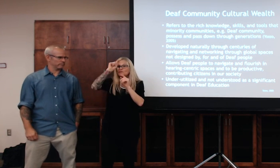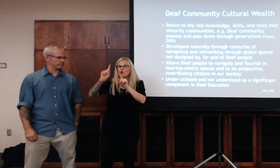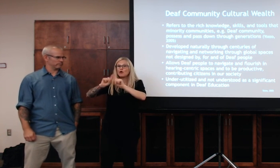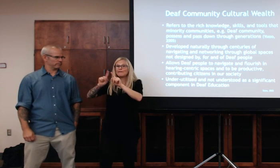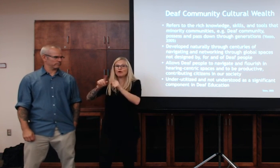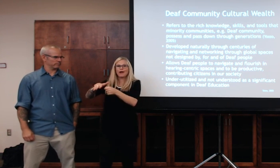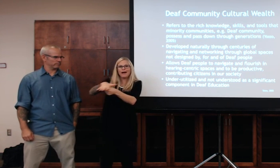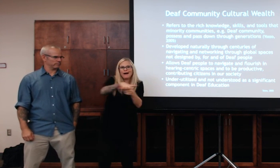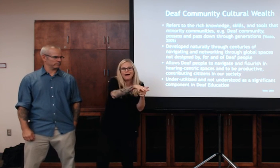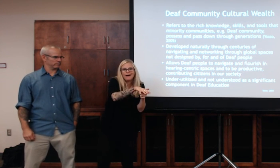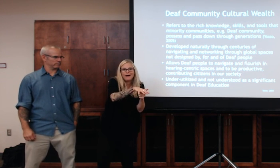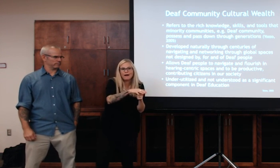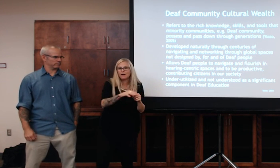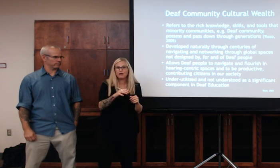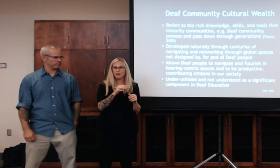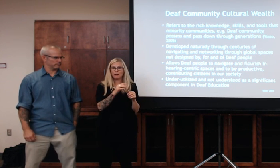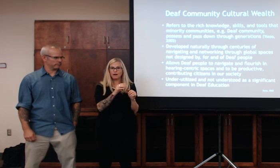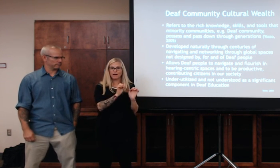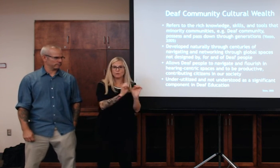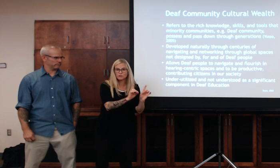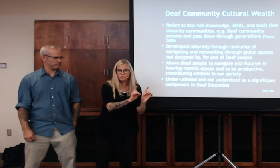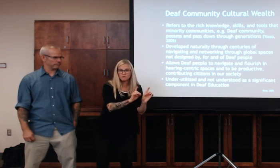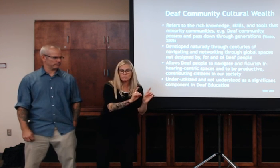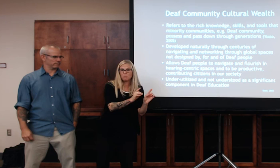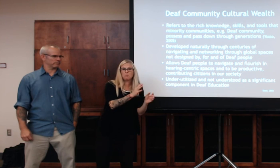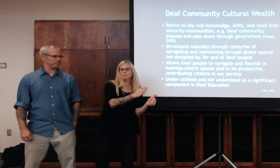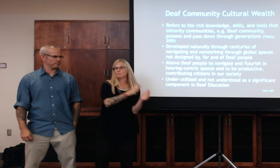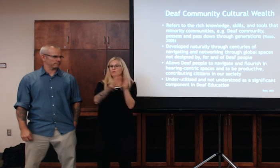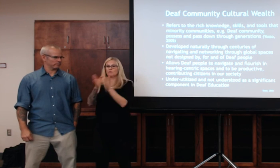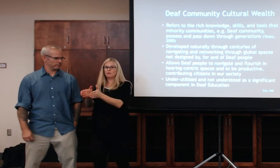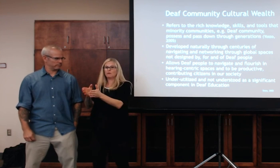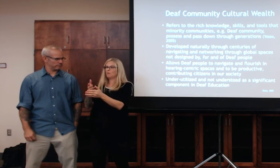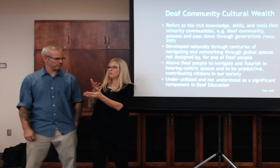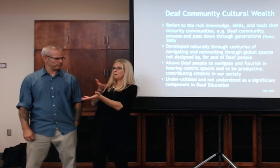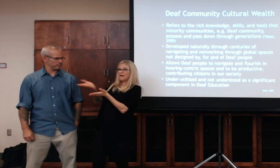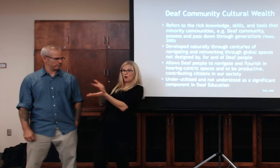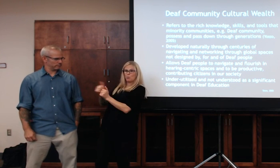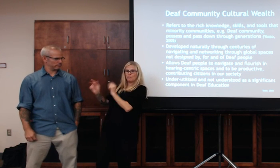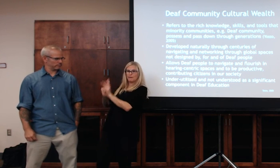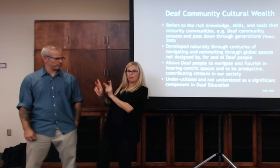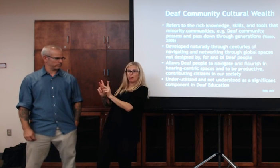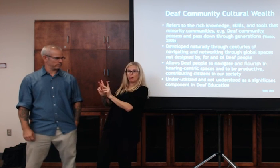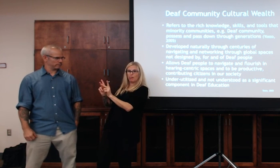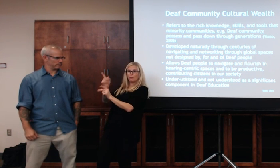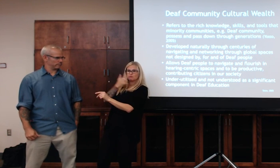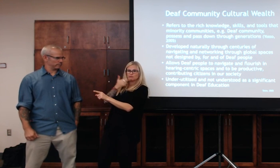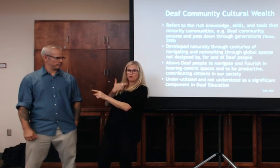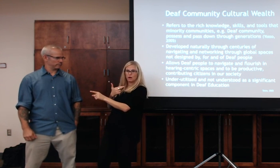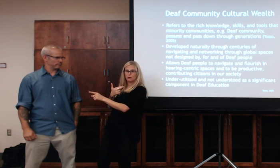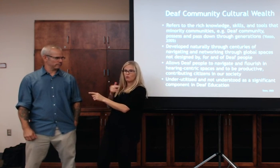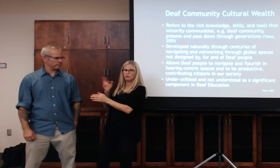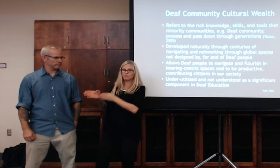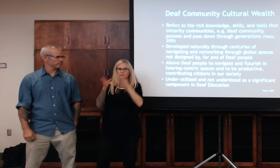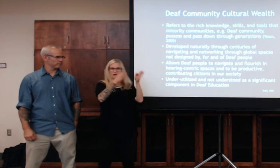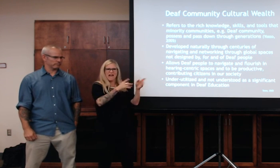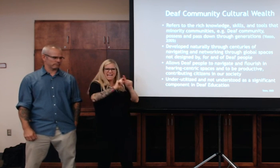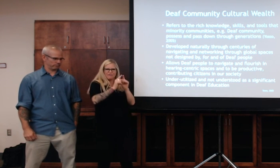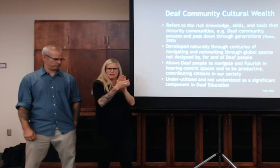The different skills for different areas. It could be for education. It could be for interaction with another individual at a restaurant. It could be just